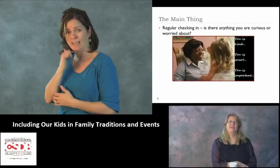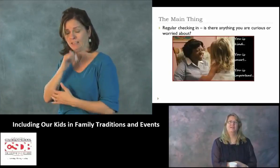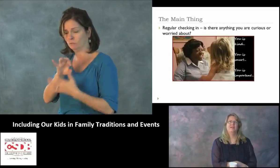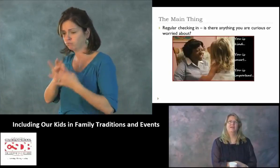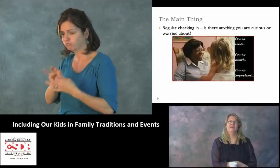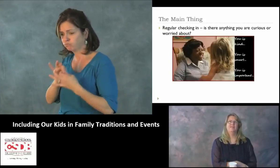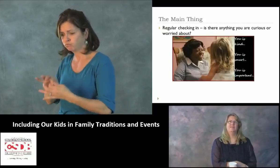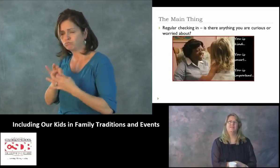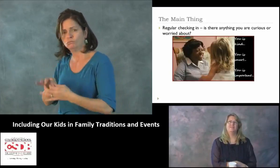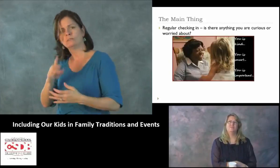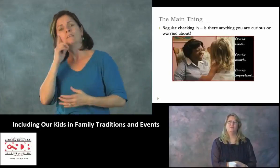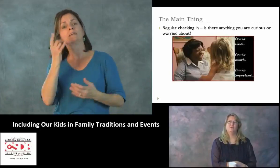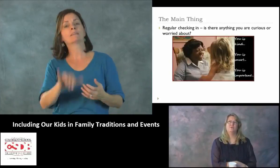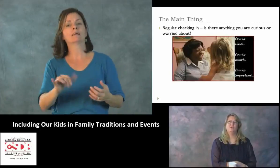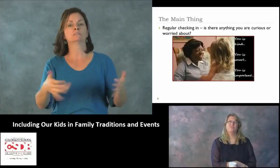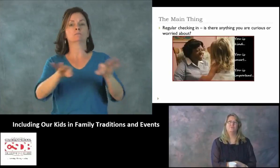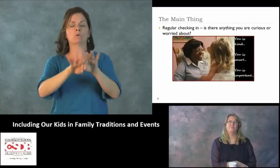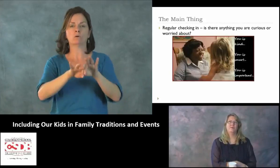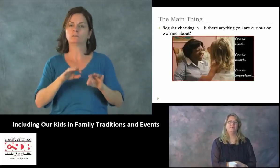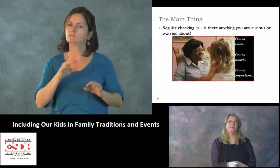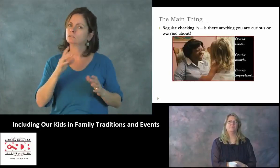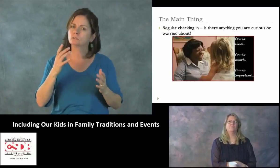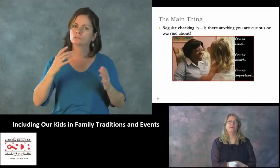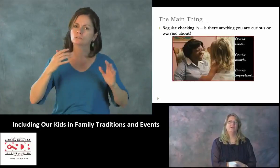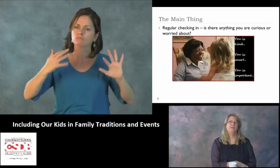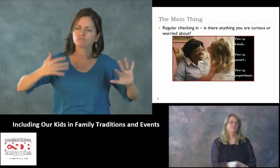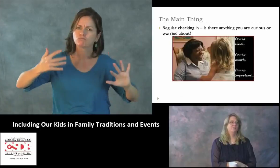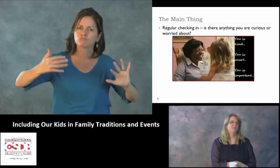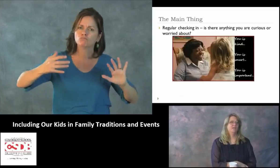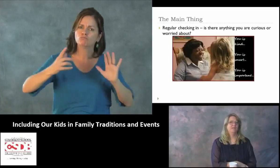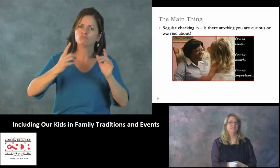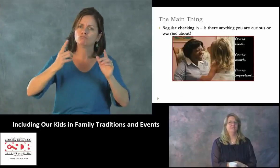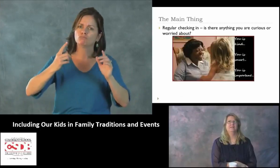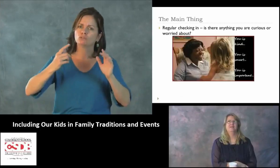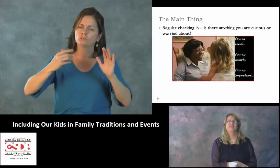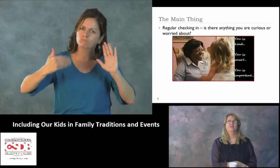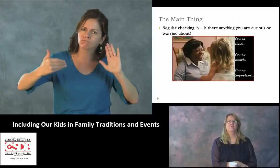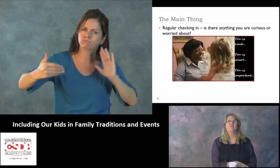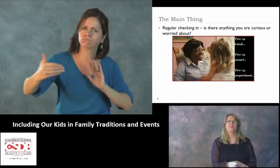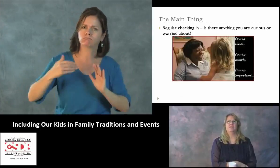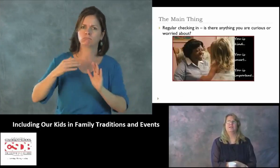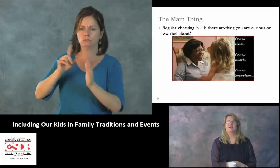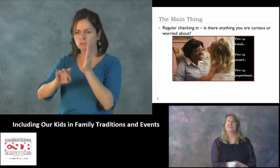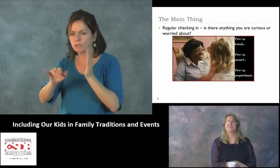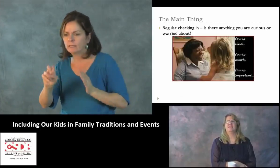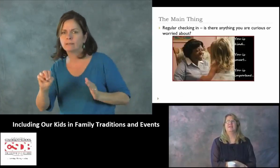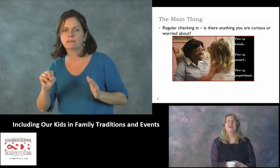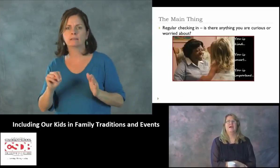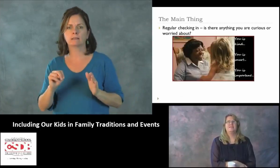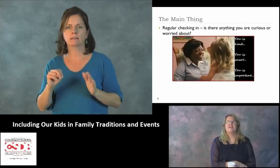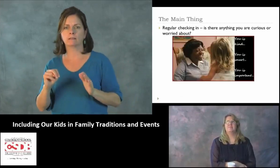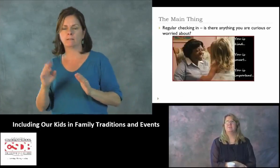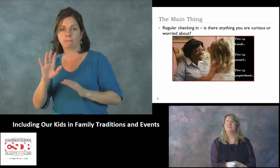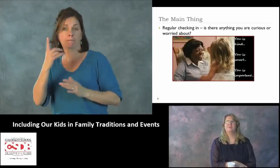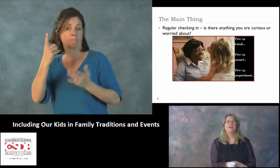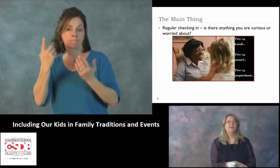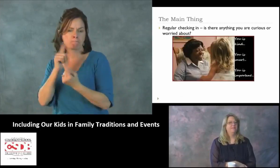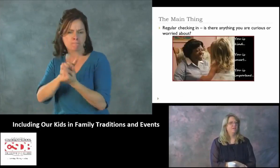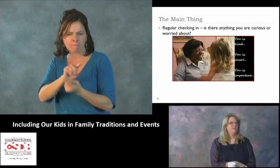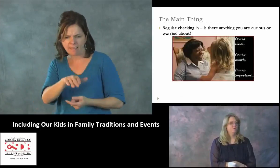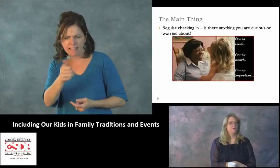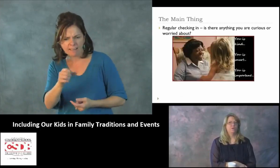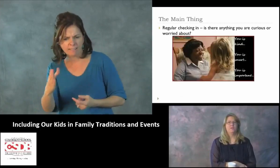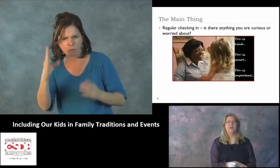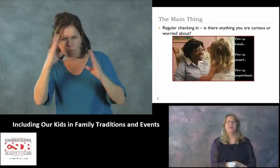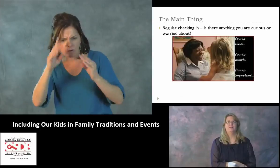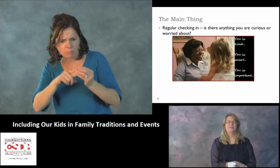day. And I think that's so important to remember, to regularly check in with our kids. Ask them, is there